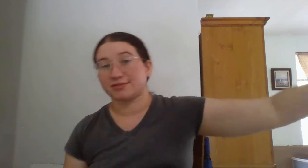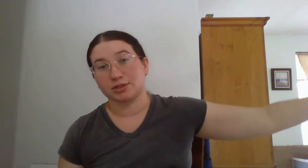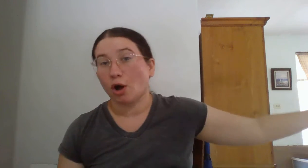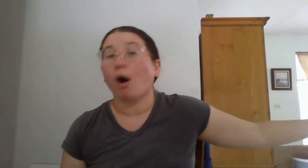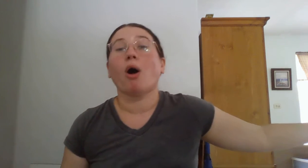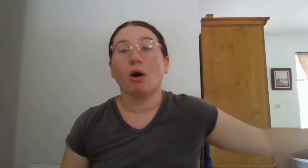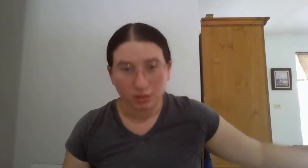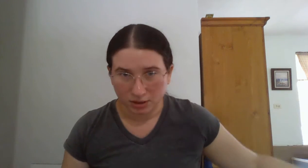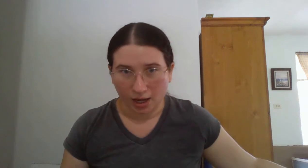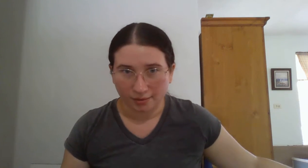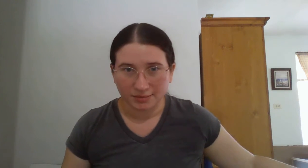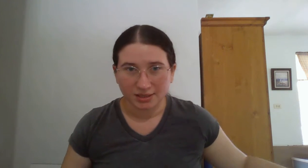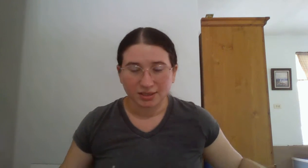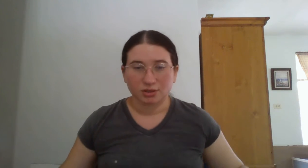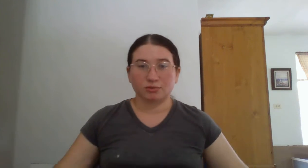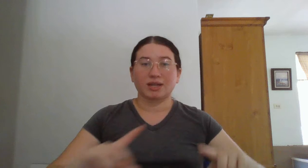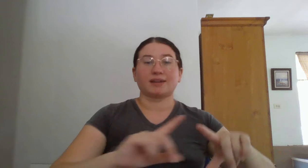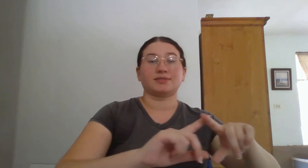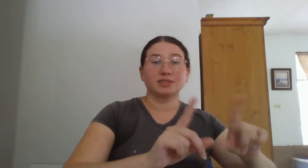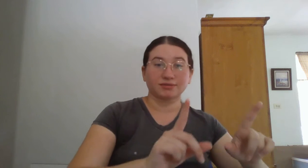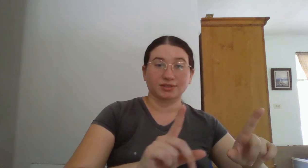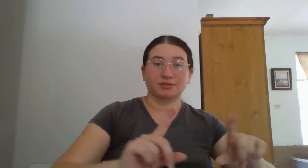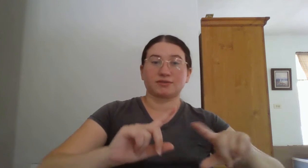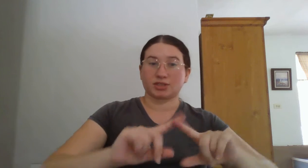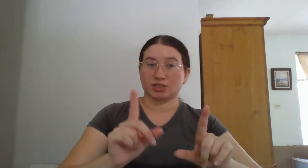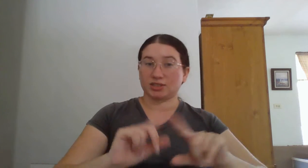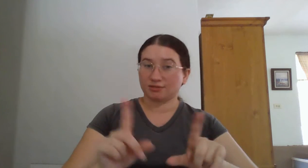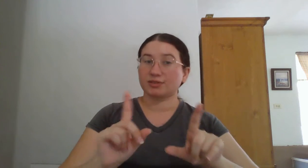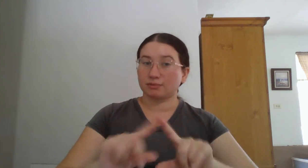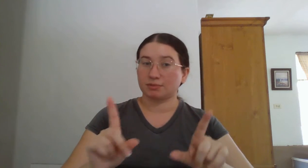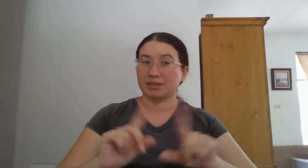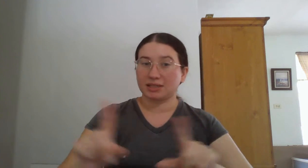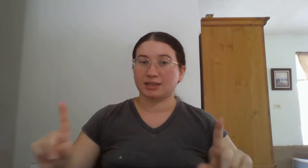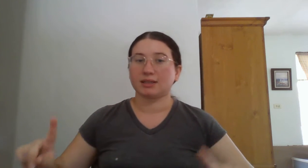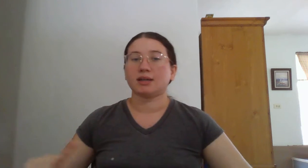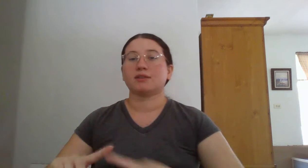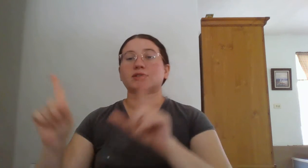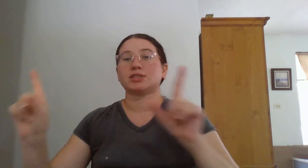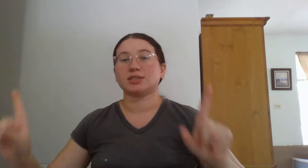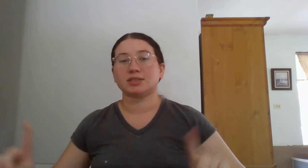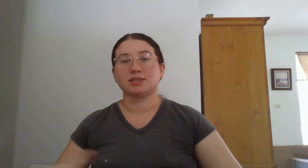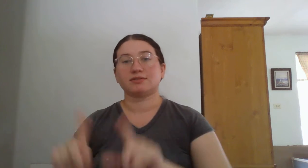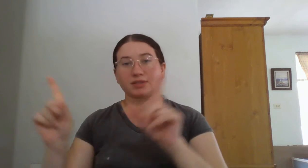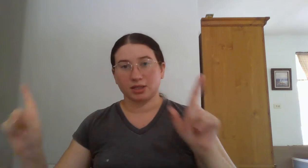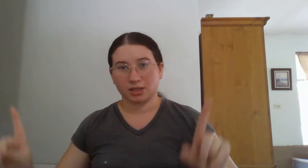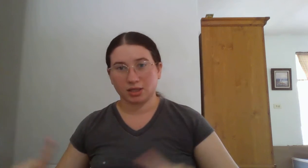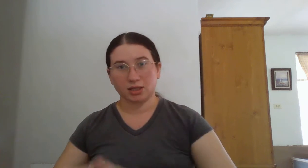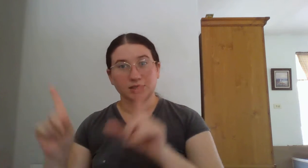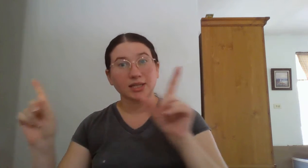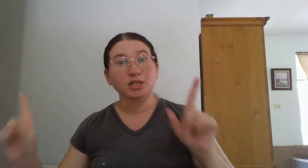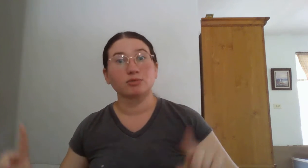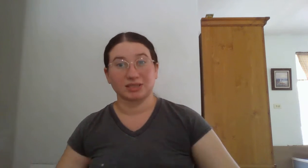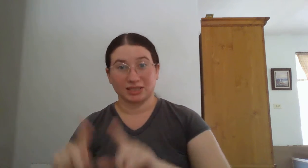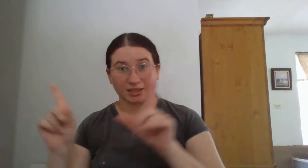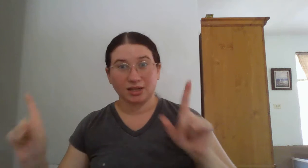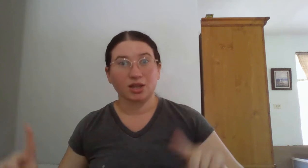different all the time. So we have different versus different repeatedly versus differently continuously.